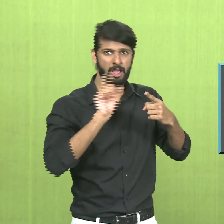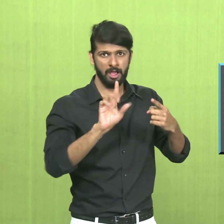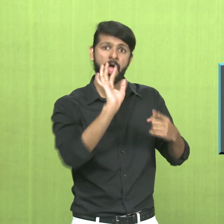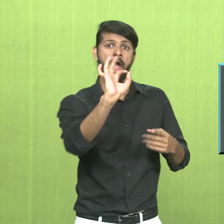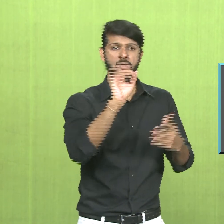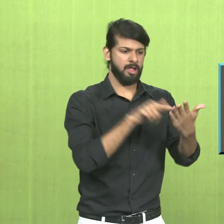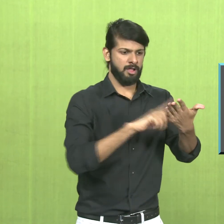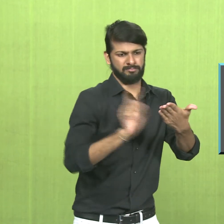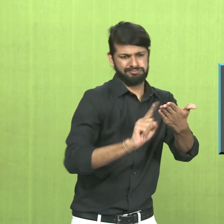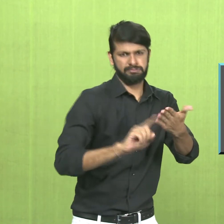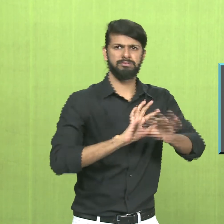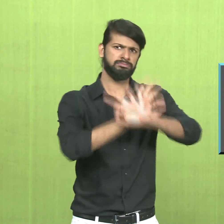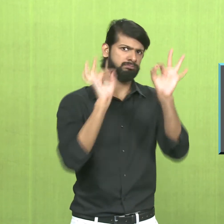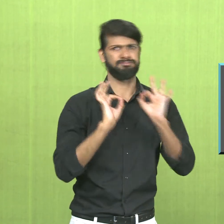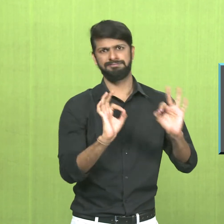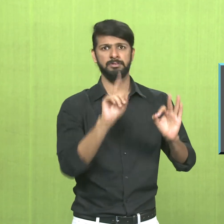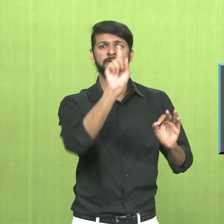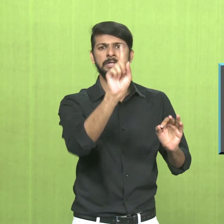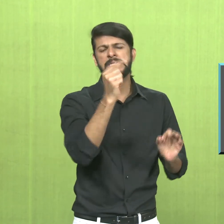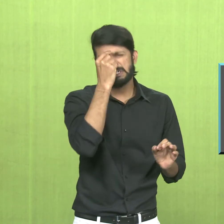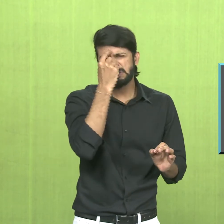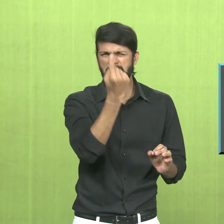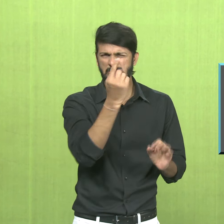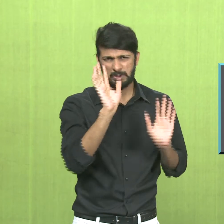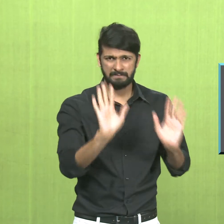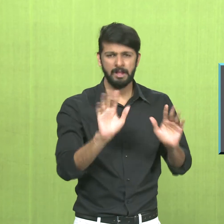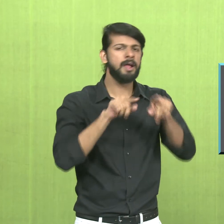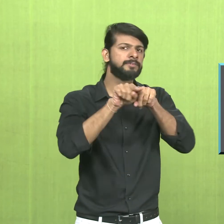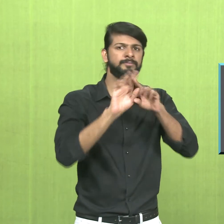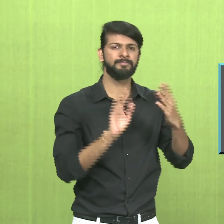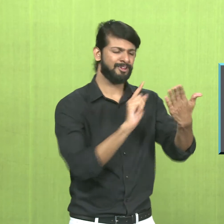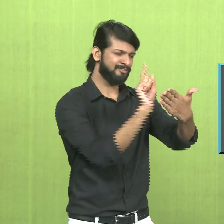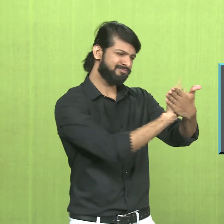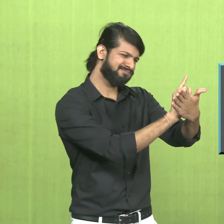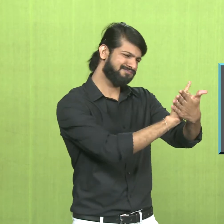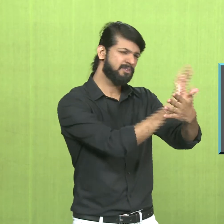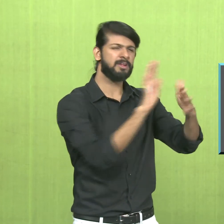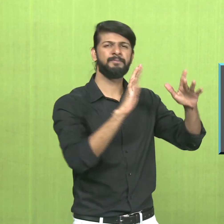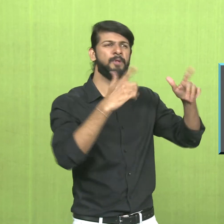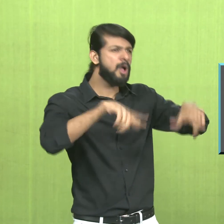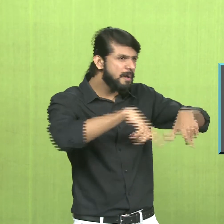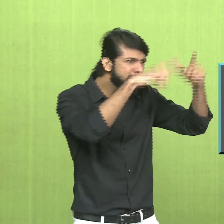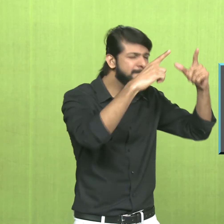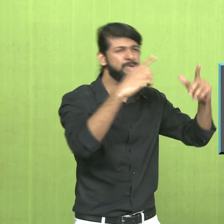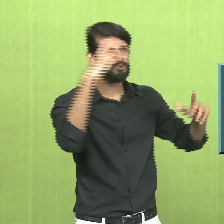The one issue with pastel is that any error while working with a